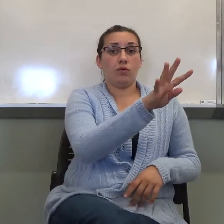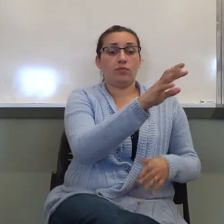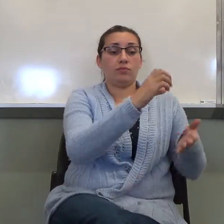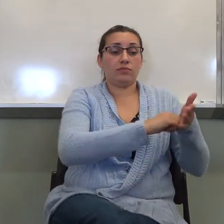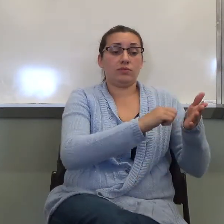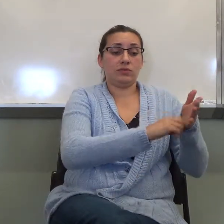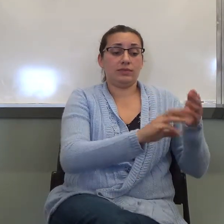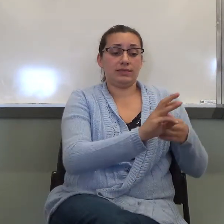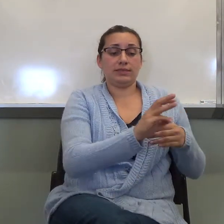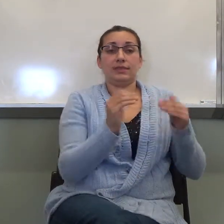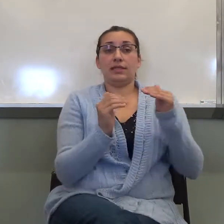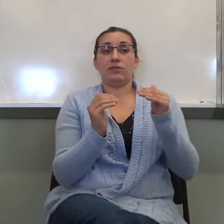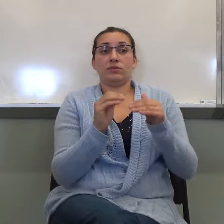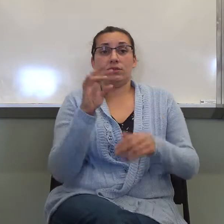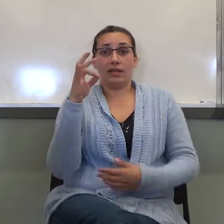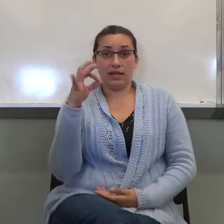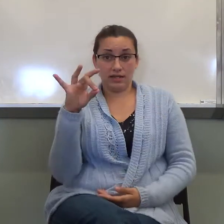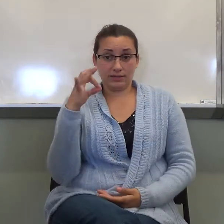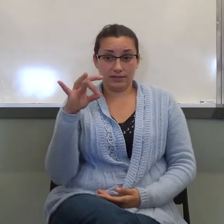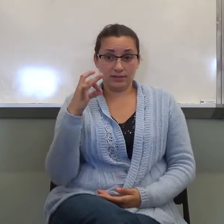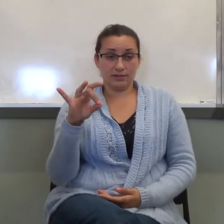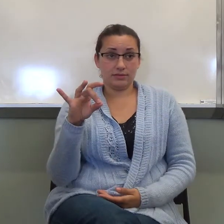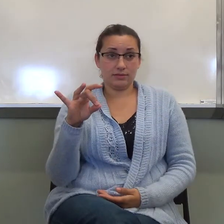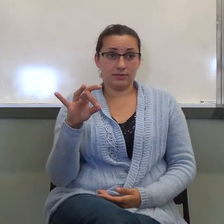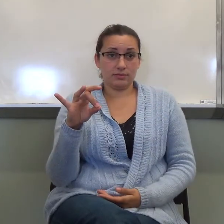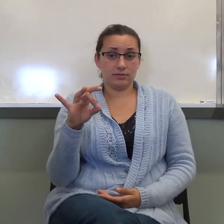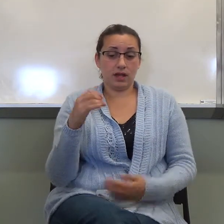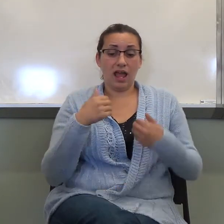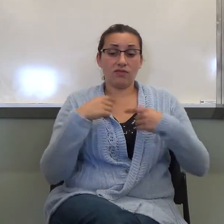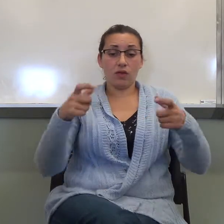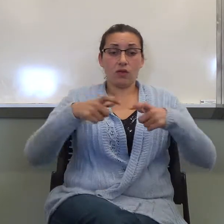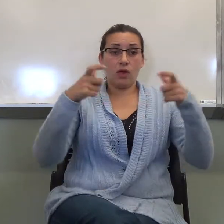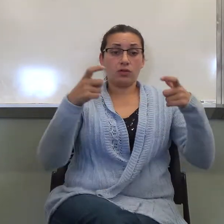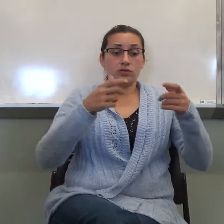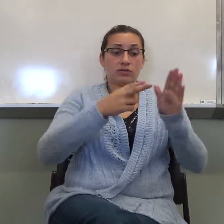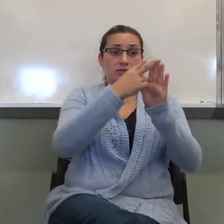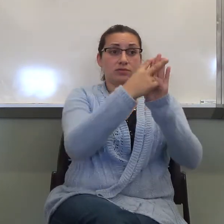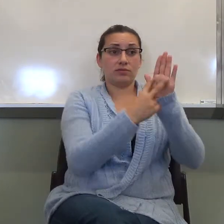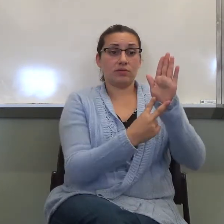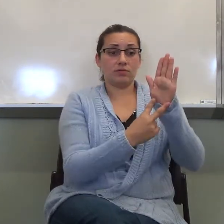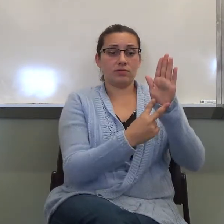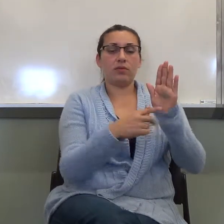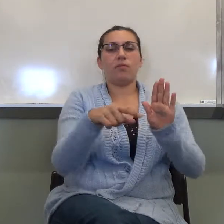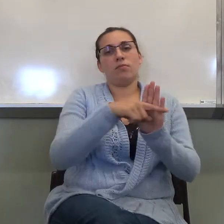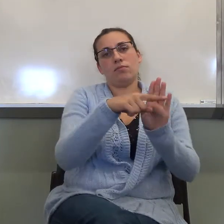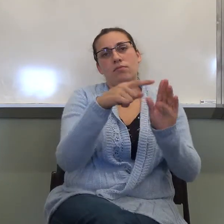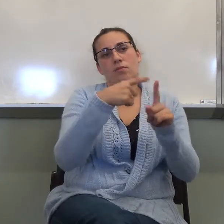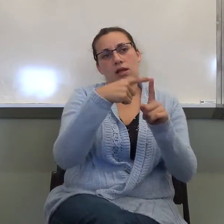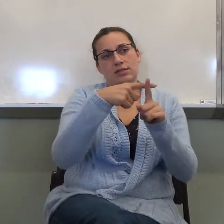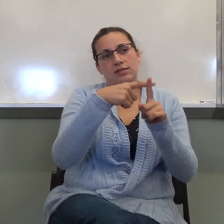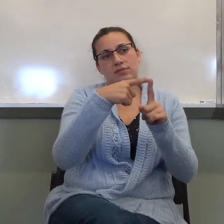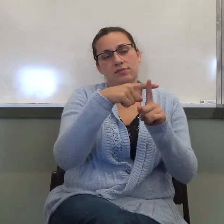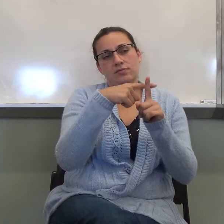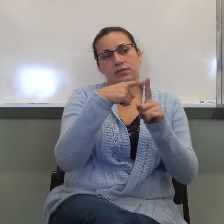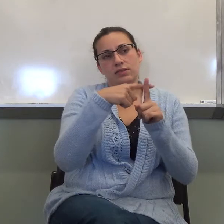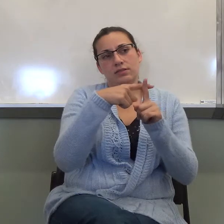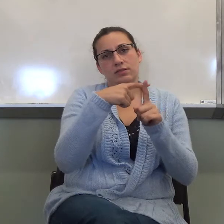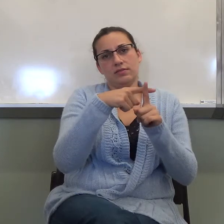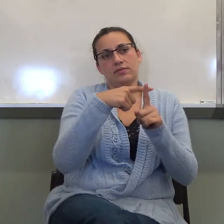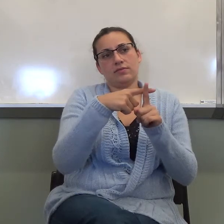18. Attach the sign of the one with the larger absolute value, positive. Positive is never written, so we do it